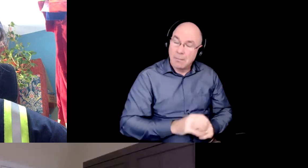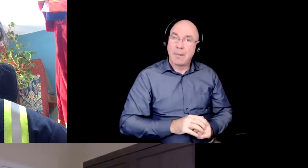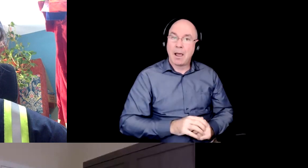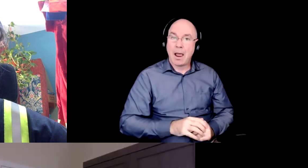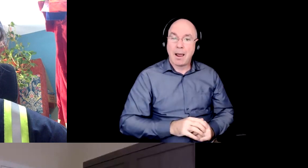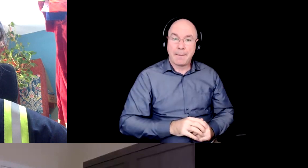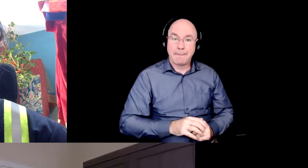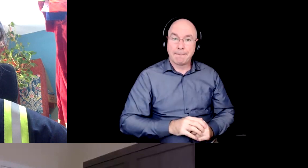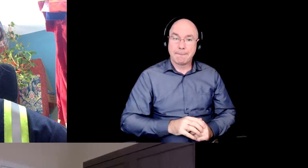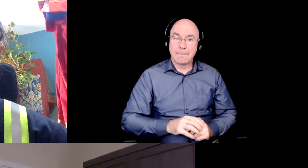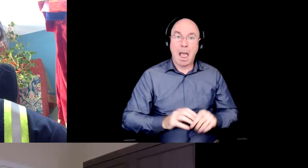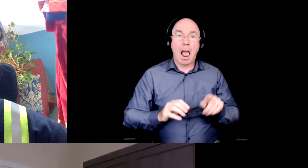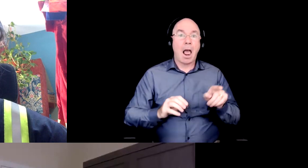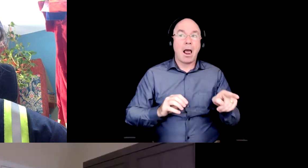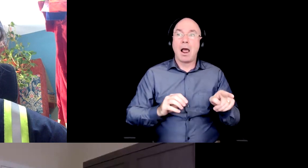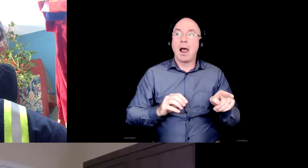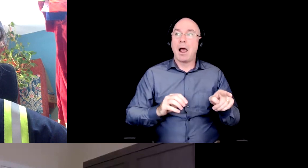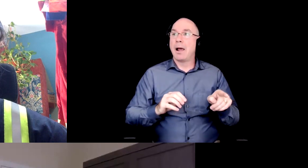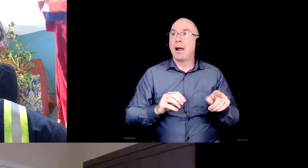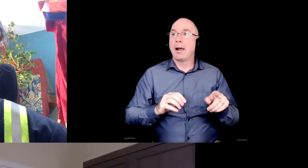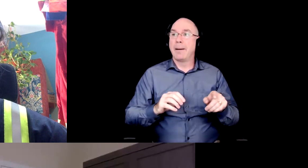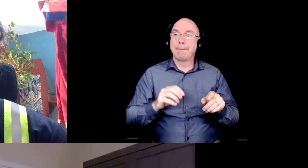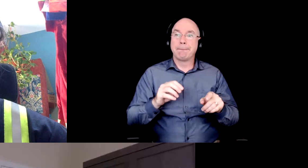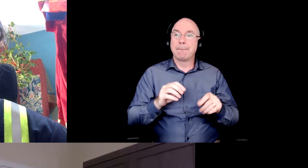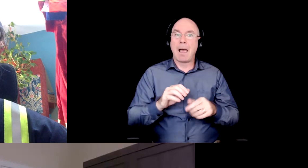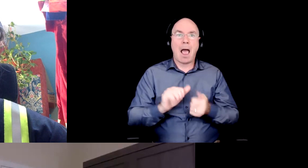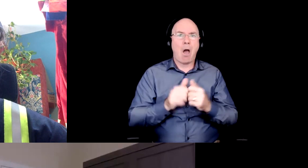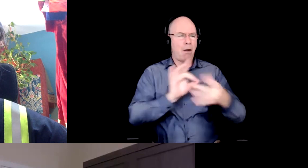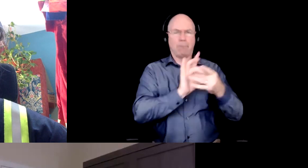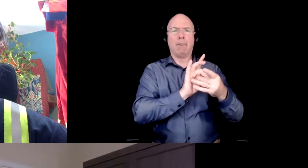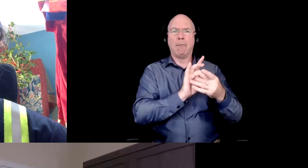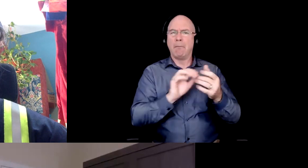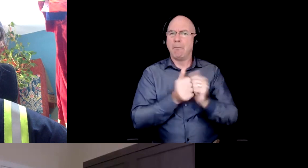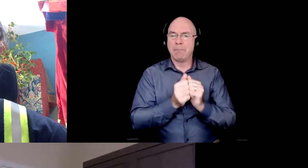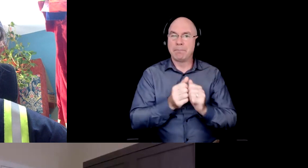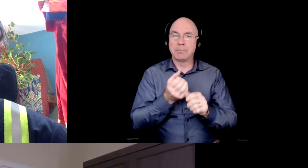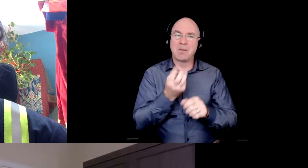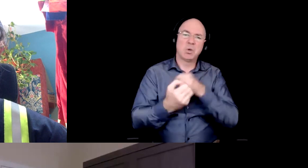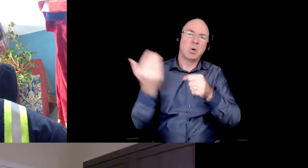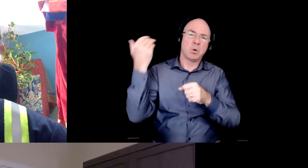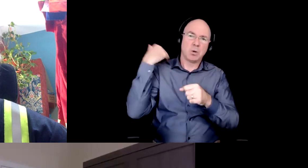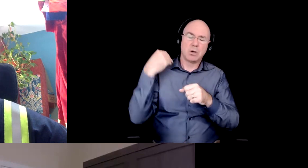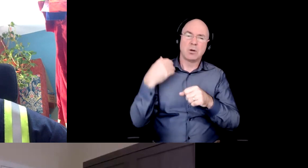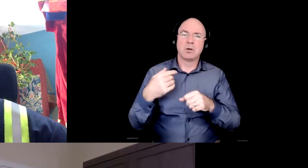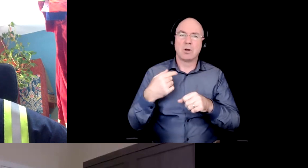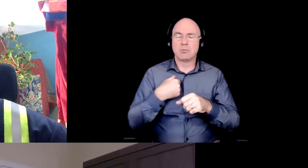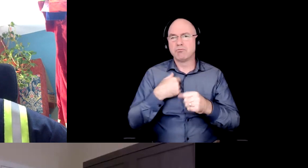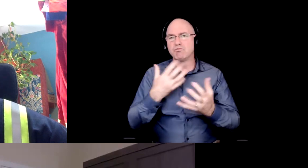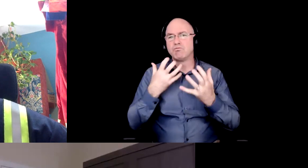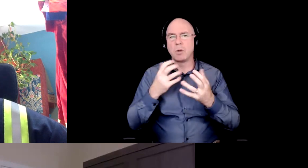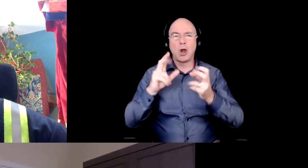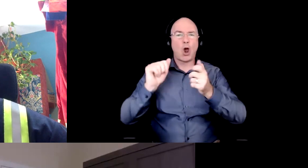kind of come about doing business with us in the traditional manner. A few years ago, we tried to run